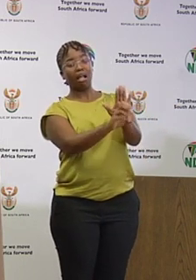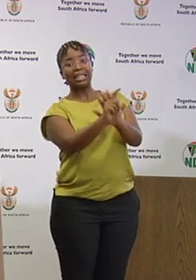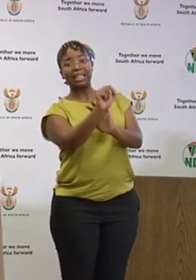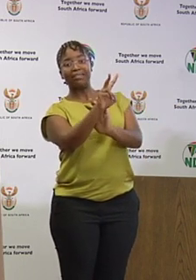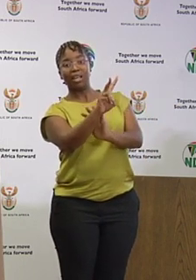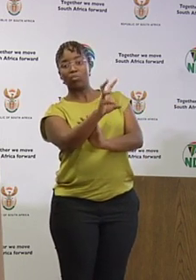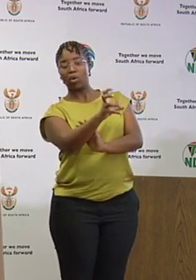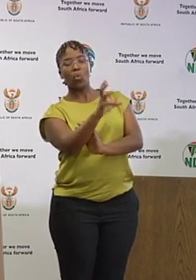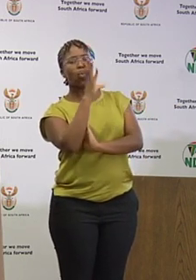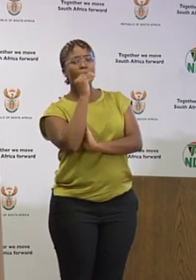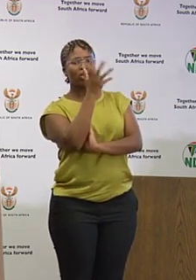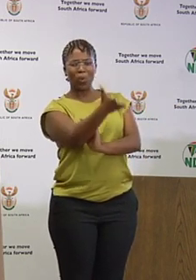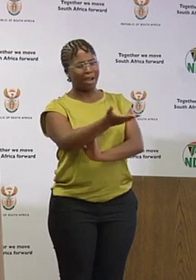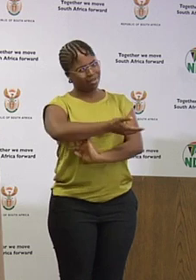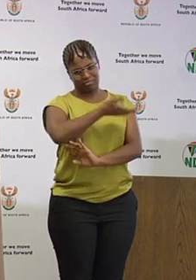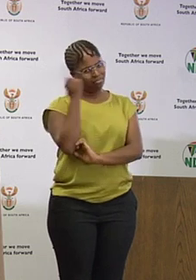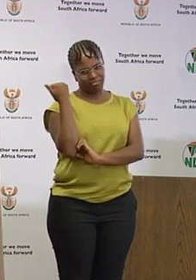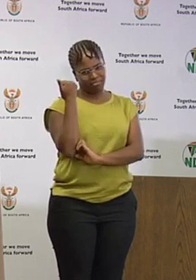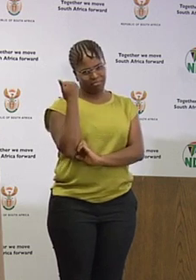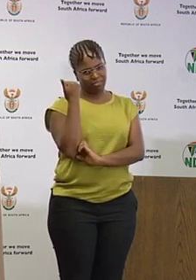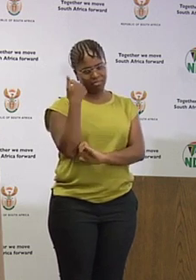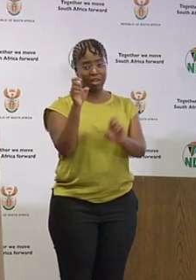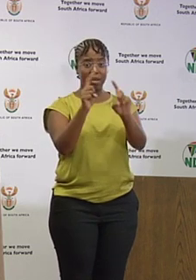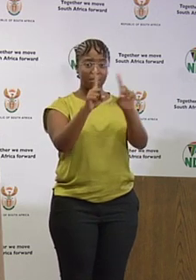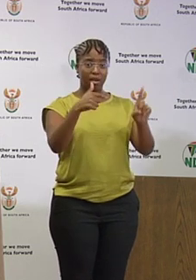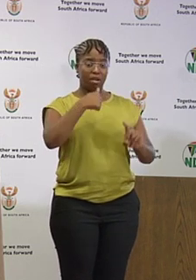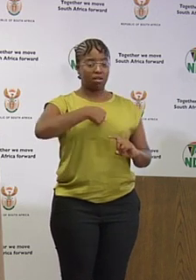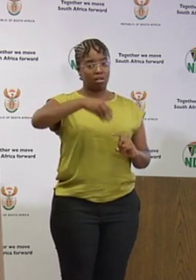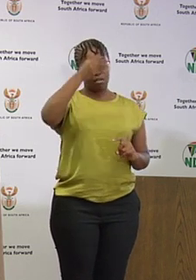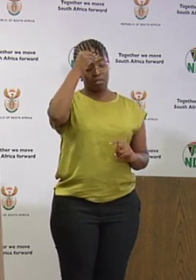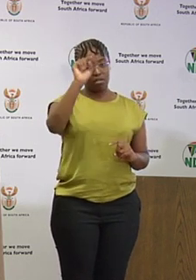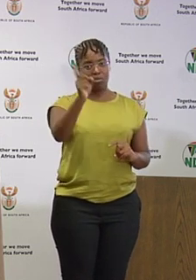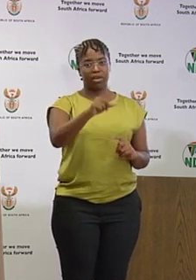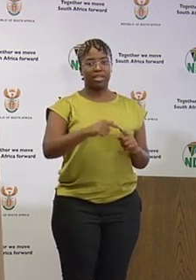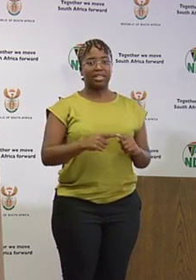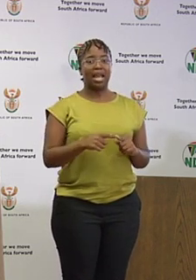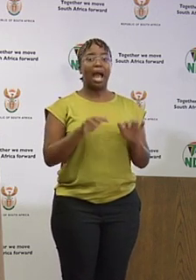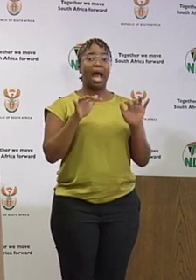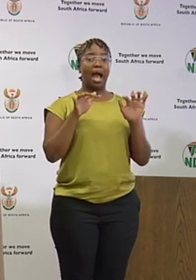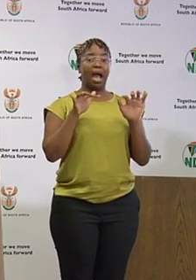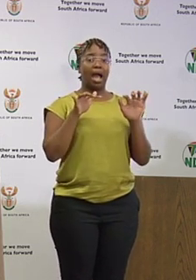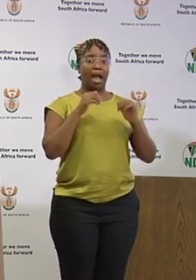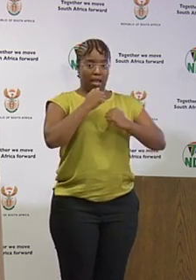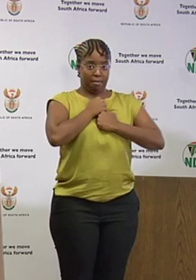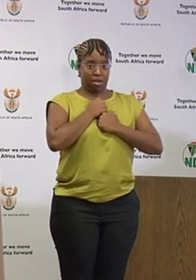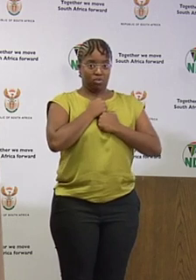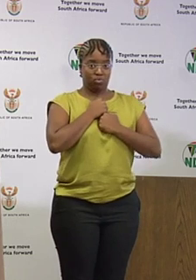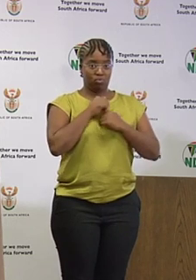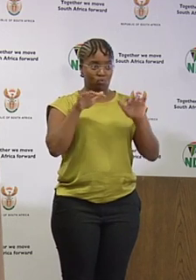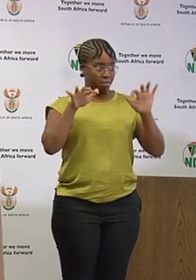but from what we have learned from our people now, our people